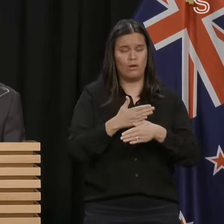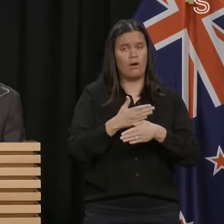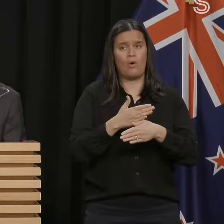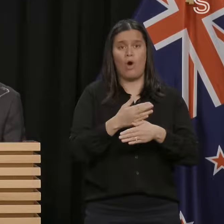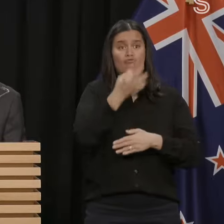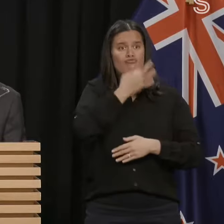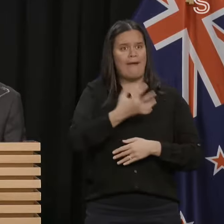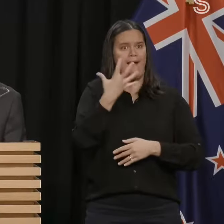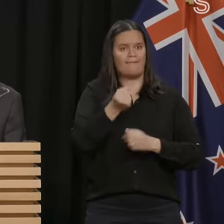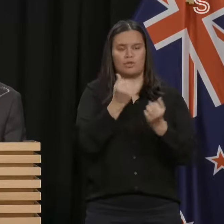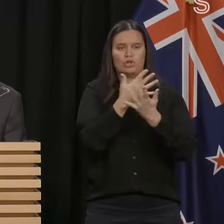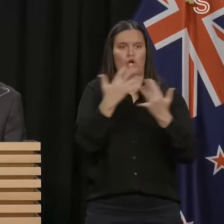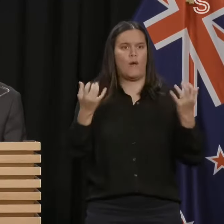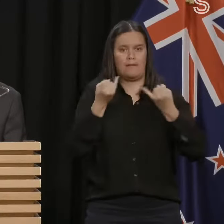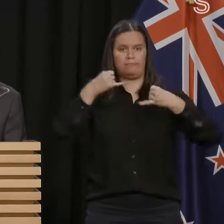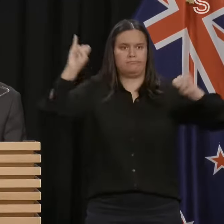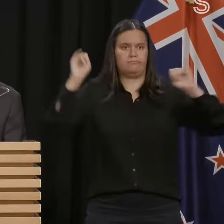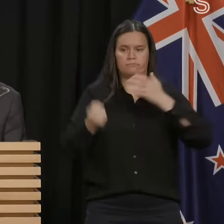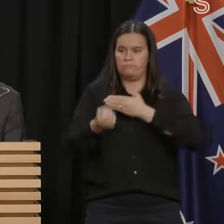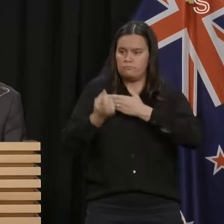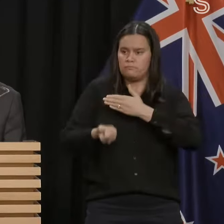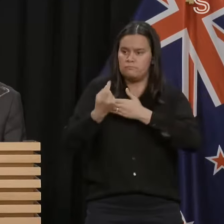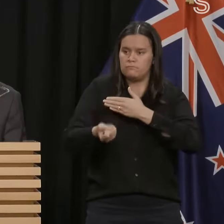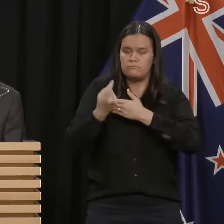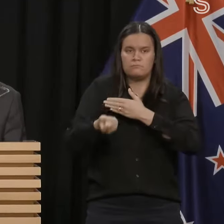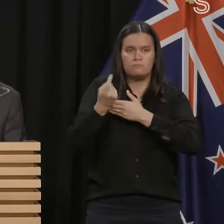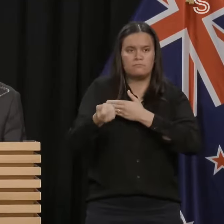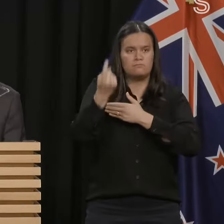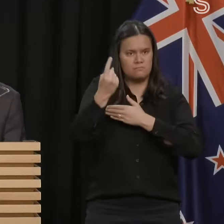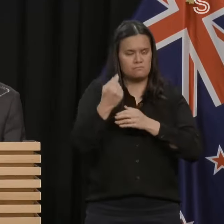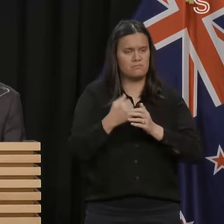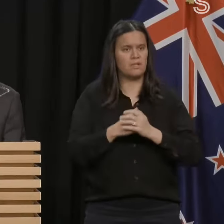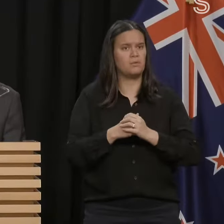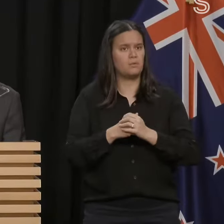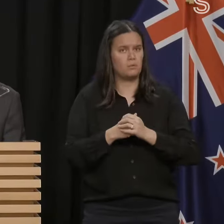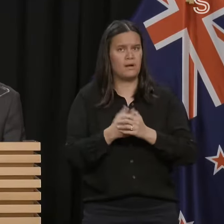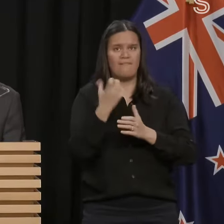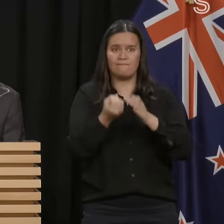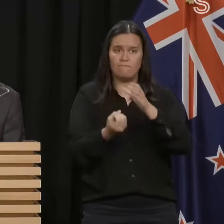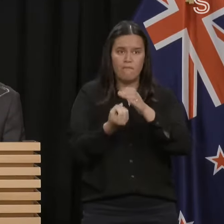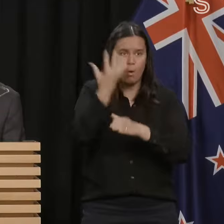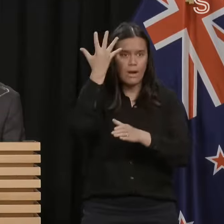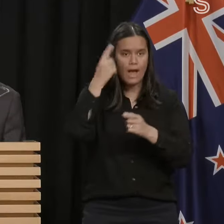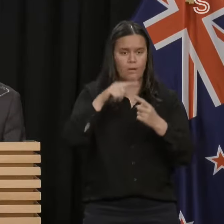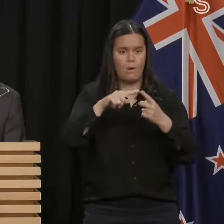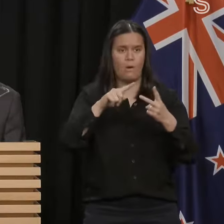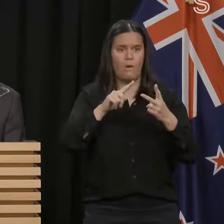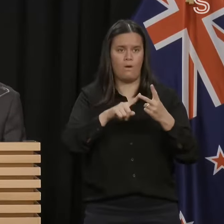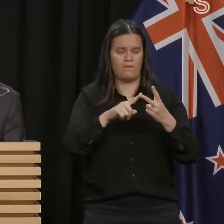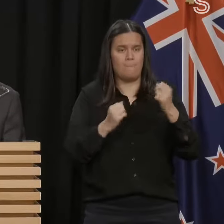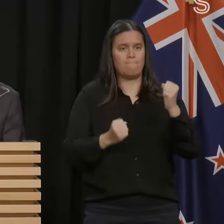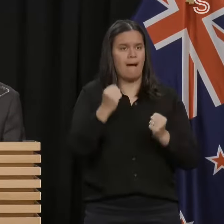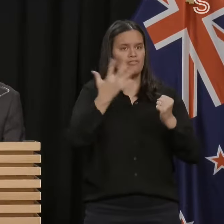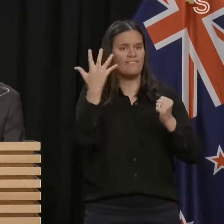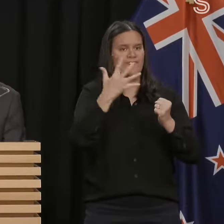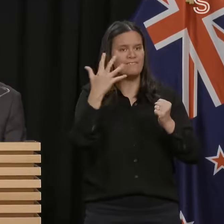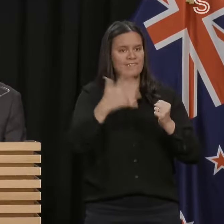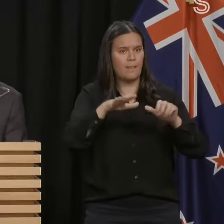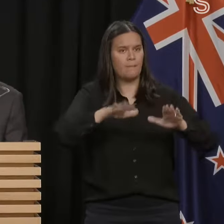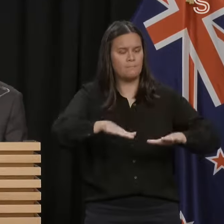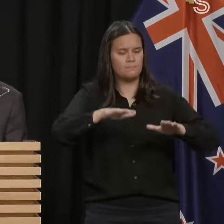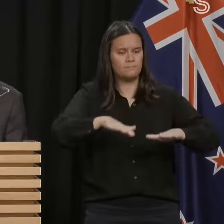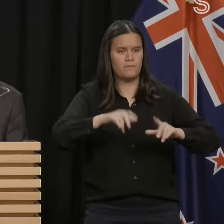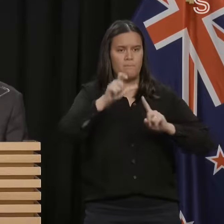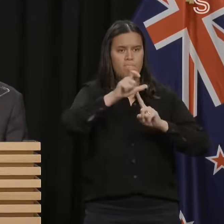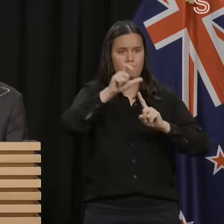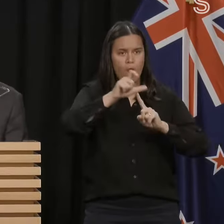many significant hurdles as Jacinda Ardern did, from a volcanic eruption, a terrorist attack, a global pandemic.